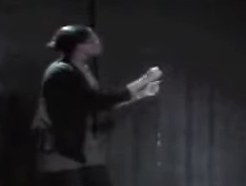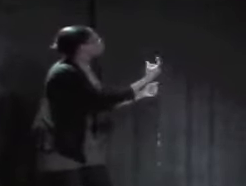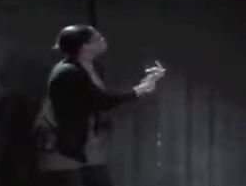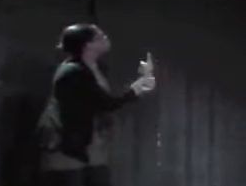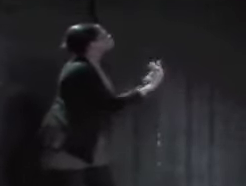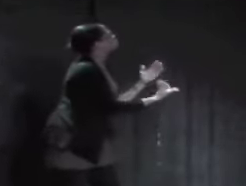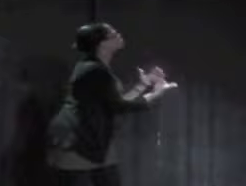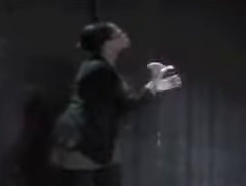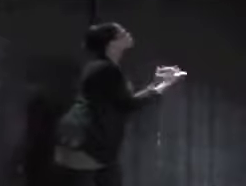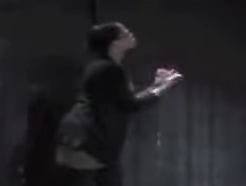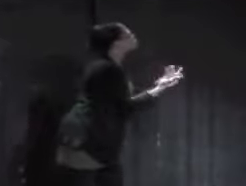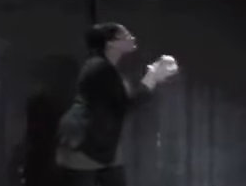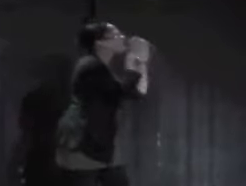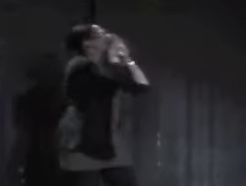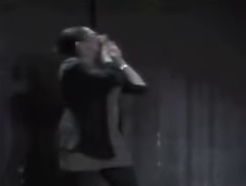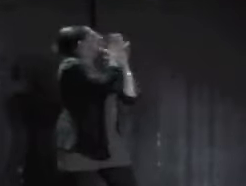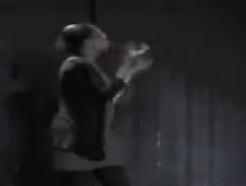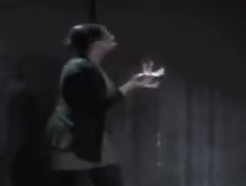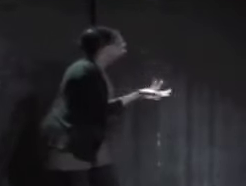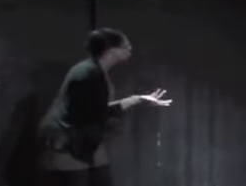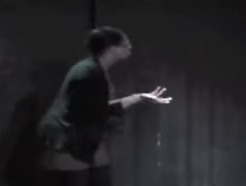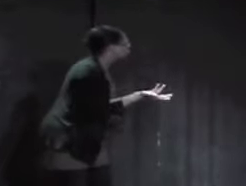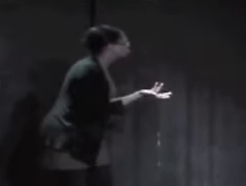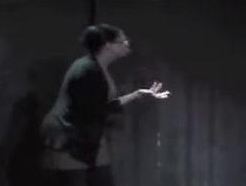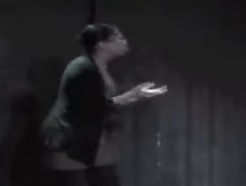All right, well, maybe try it again. Maybe try something new."